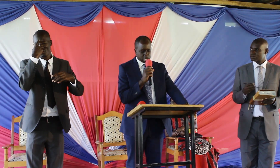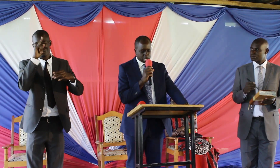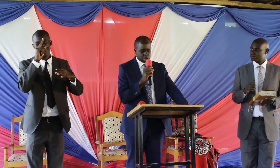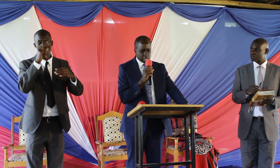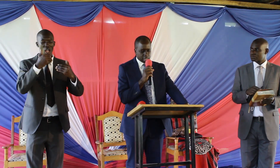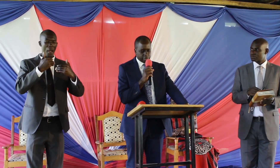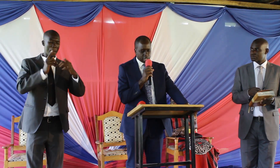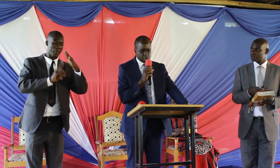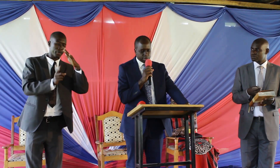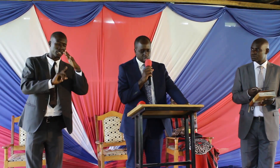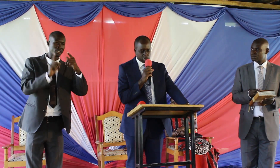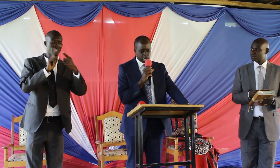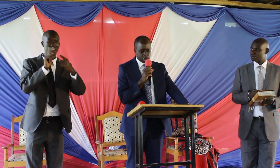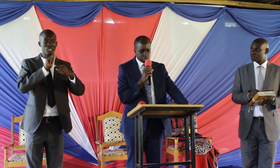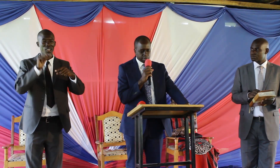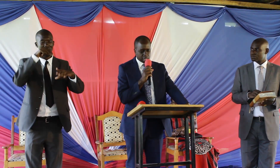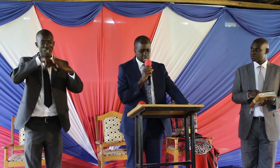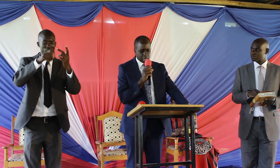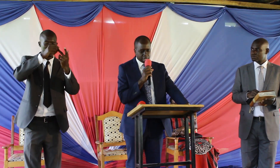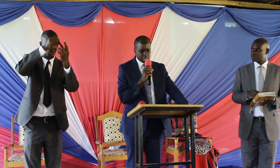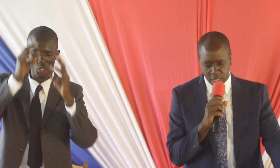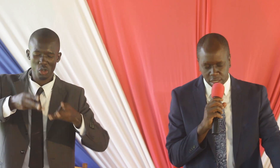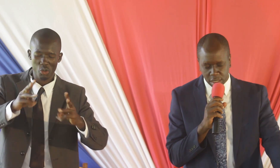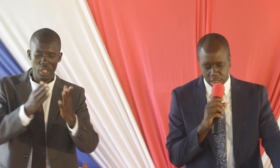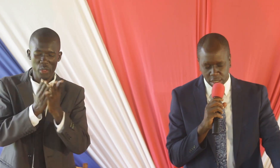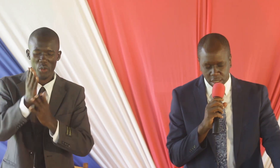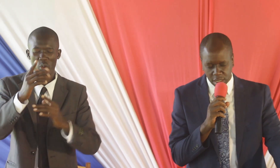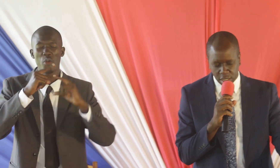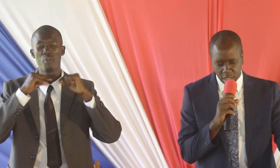having ministered to us in a very special way through Pastor Albert.